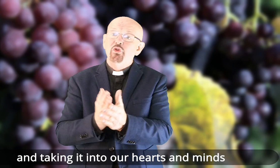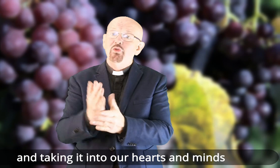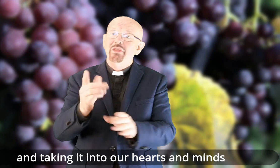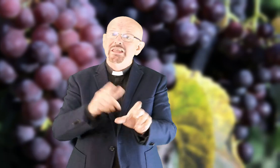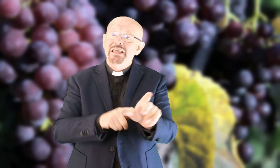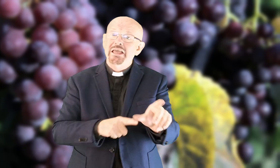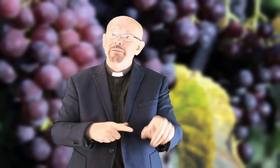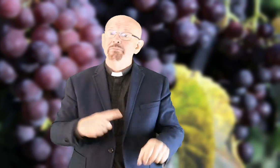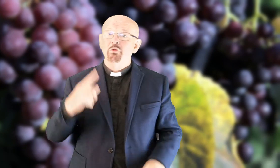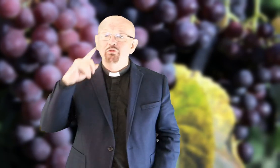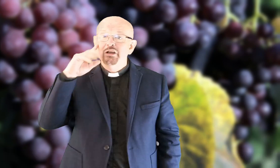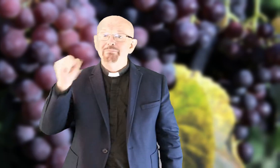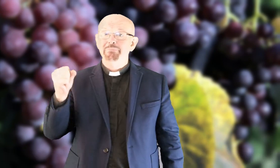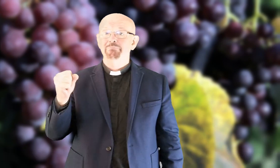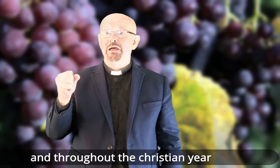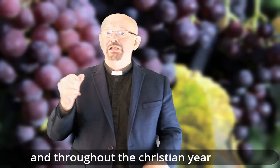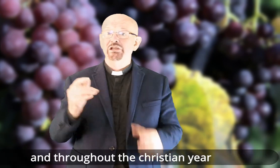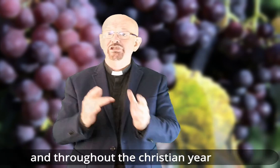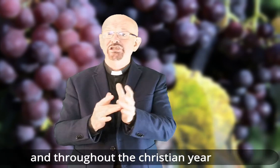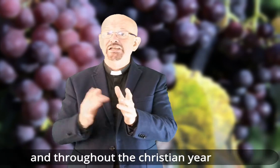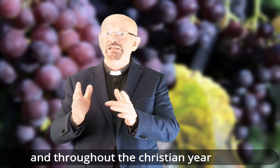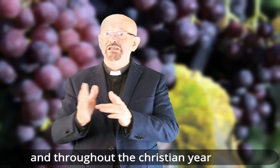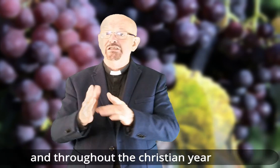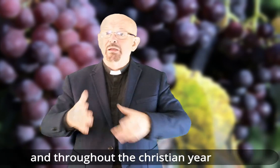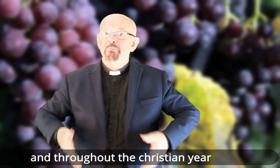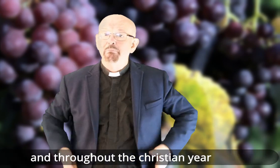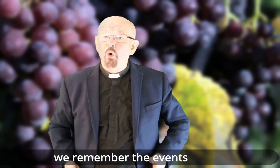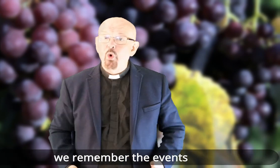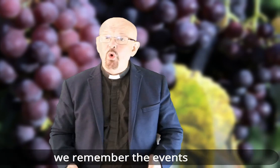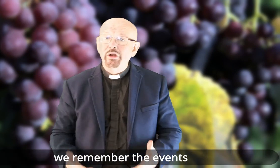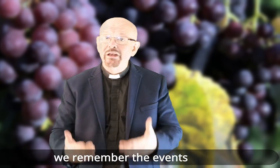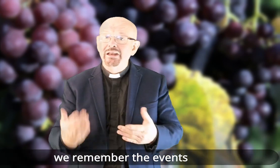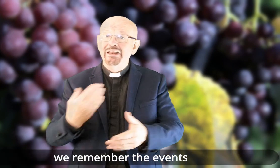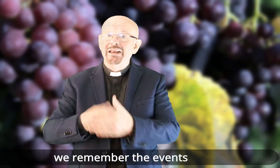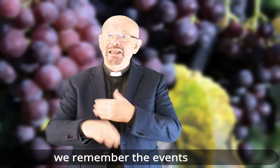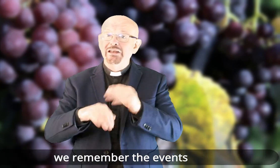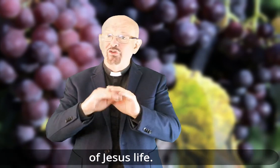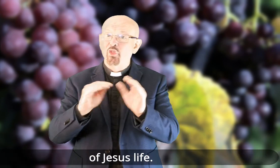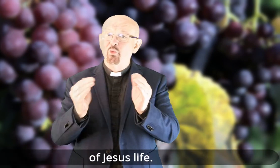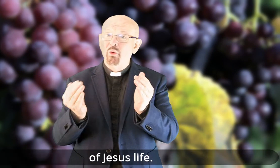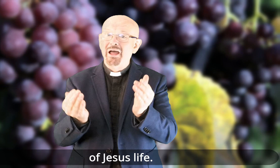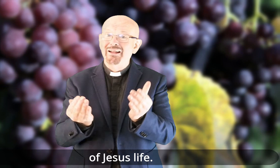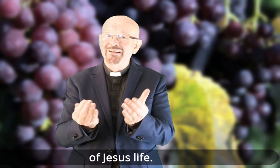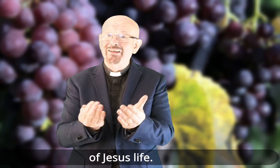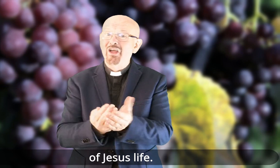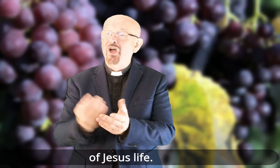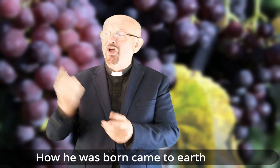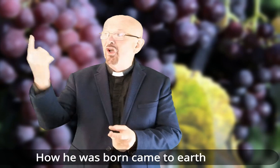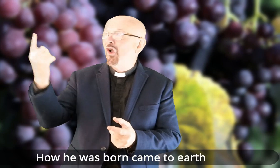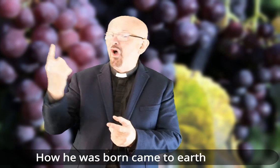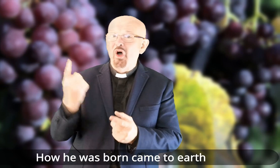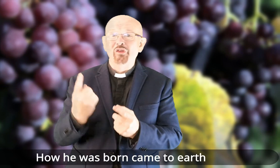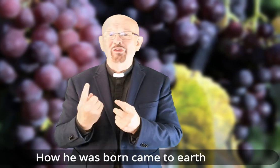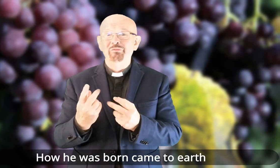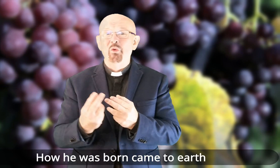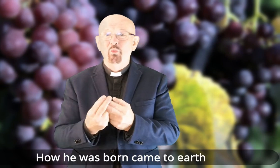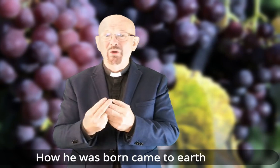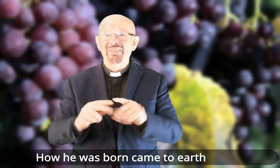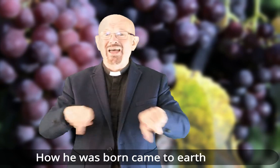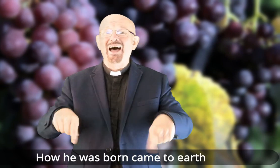minds. And throughout the Christian year, we remember the events of Jesus life, how he was born, came to